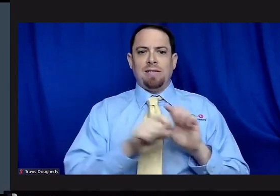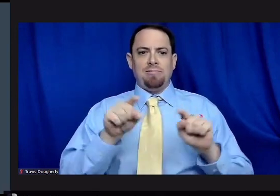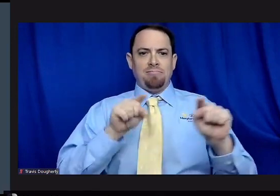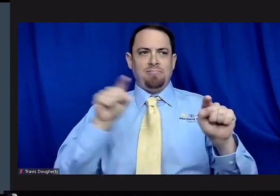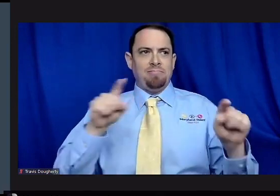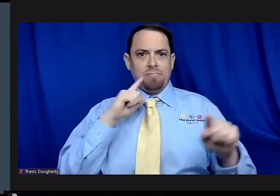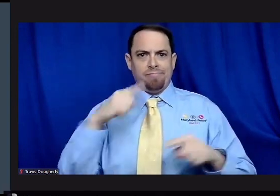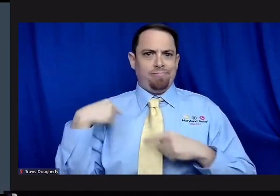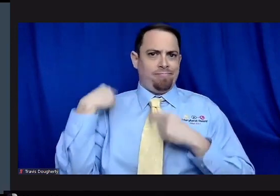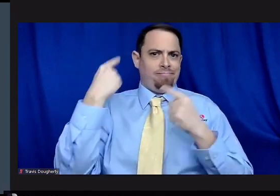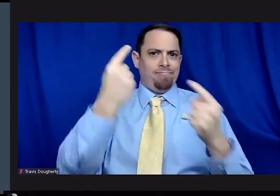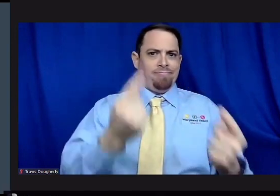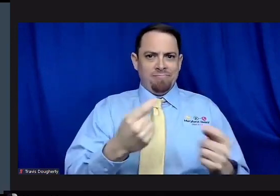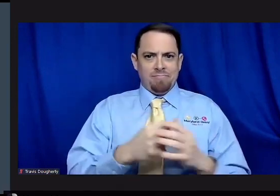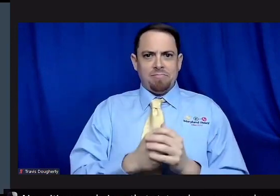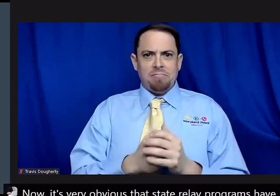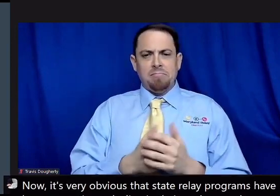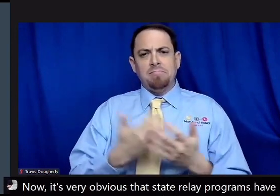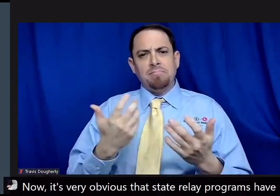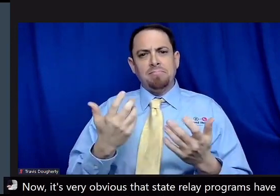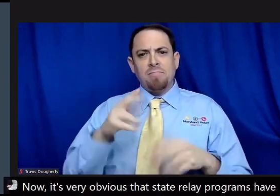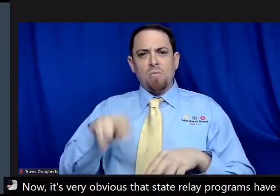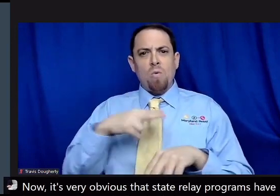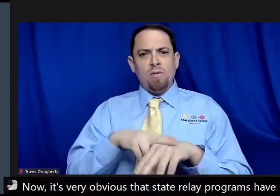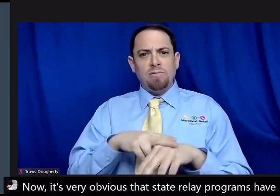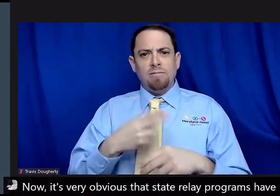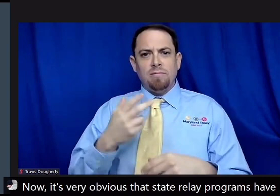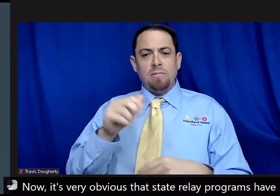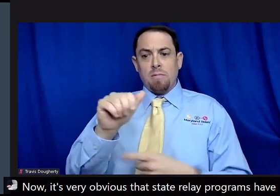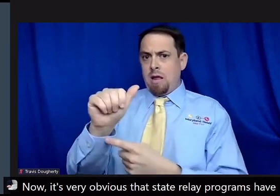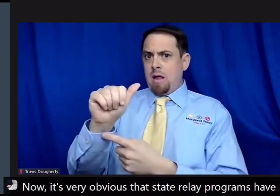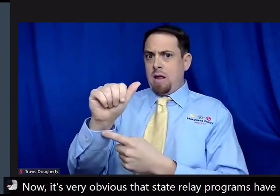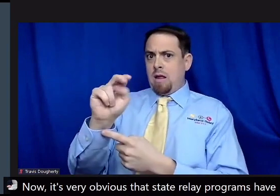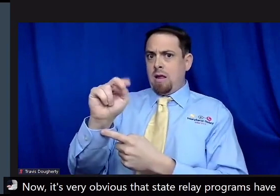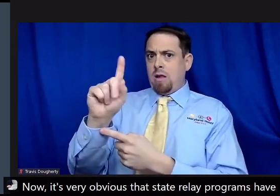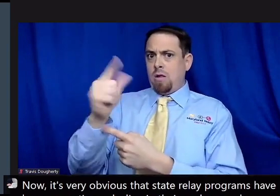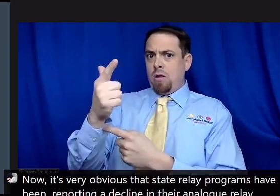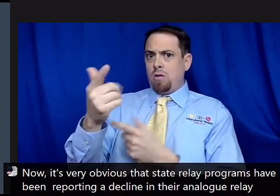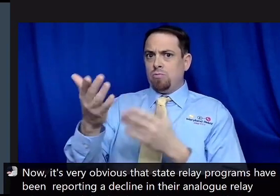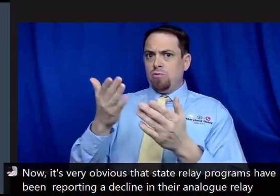minutes, and this has been happening in their states for several years.